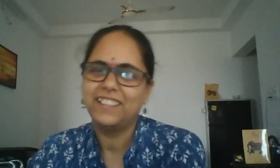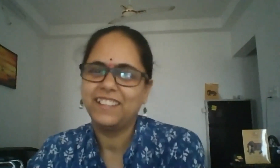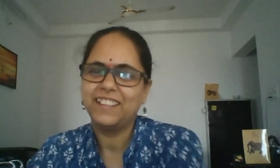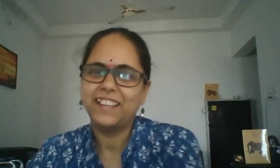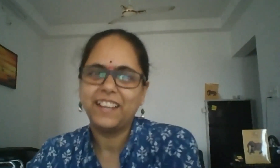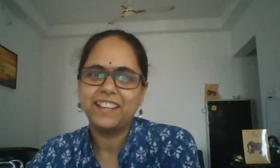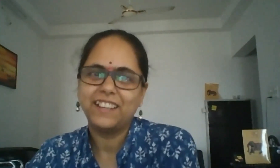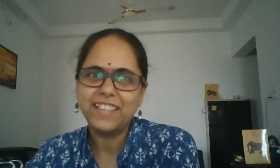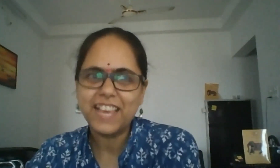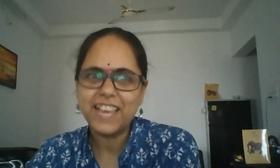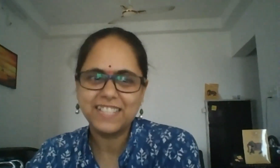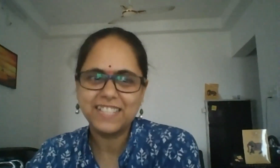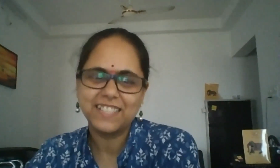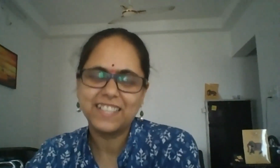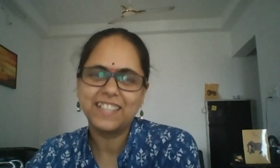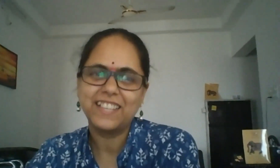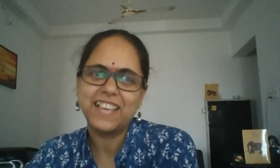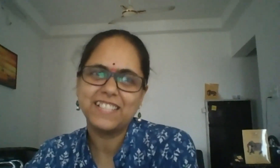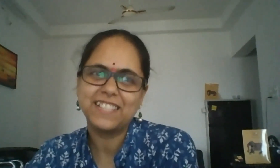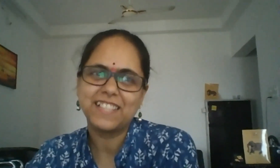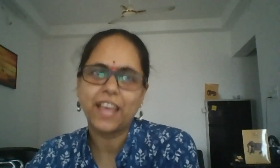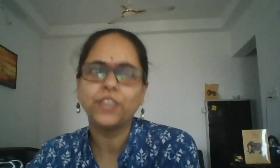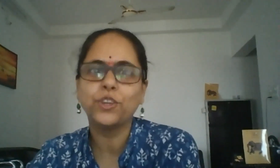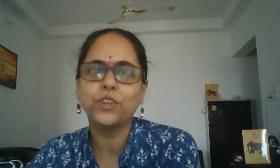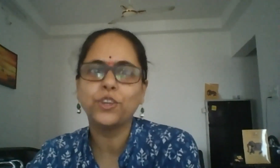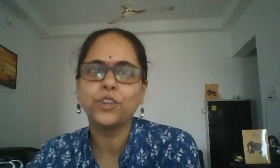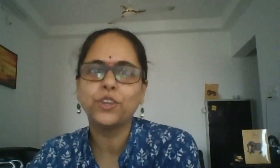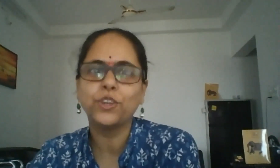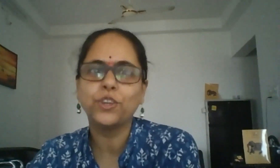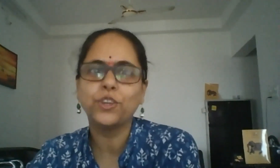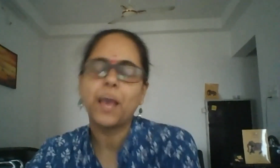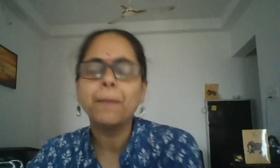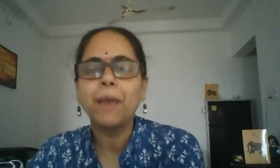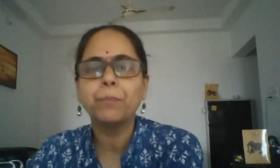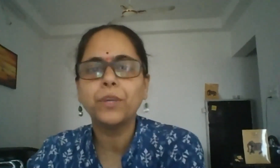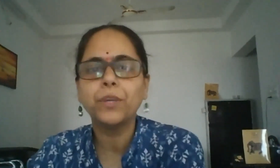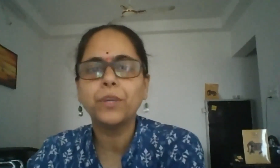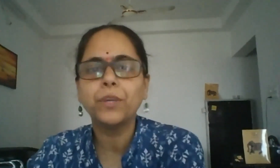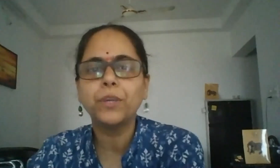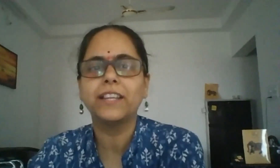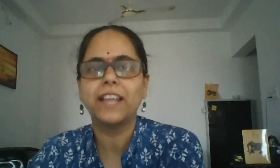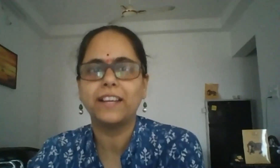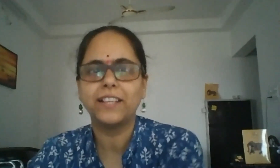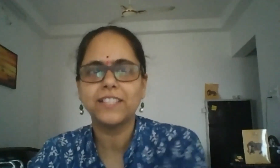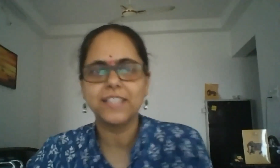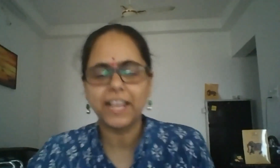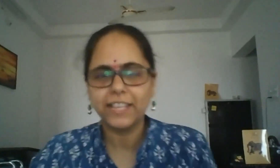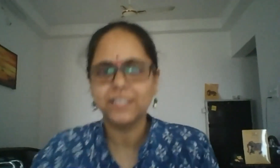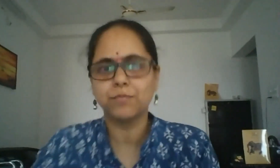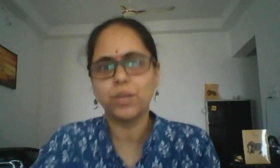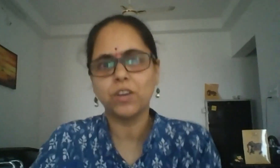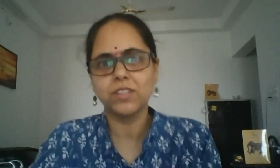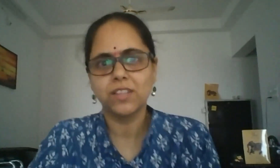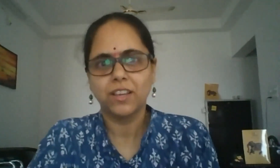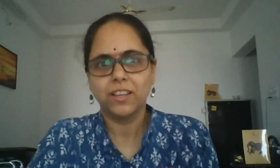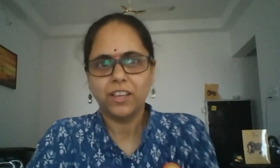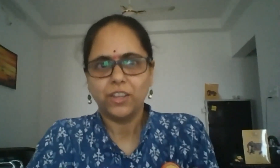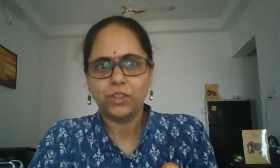Hello. Yes. Yes. Yes. Yes. Thank you. I'm happy you all did that. It is nice because you